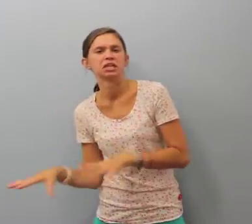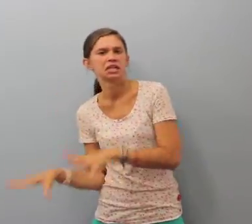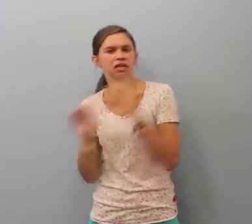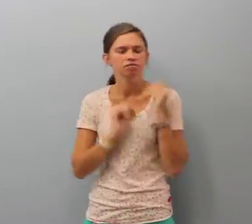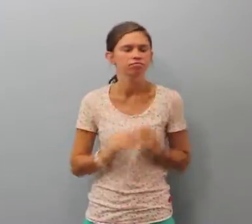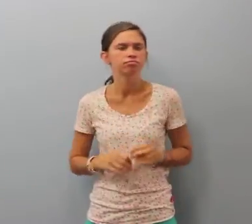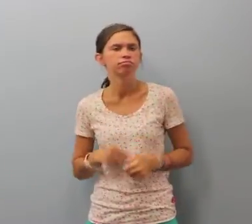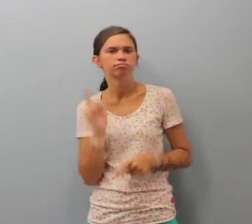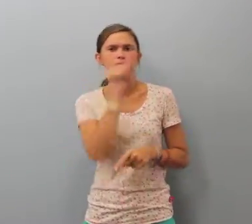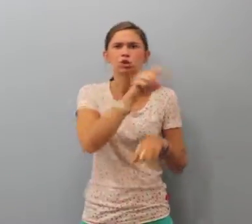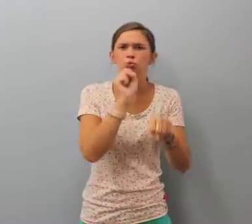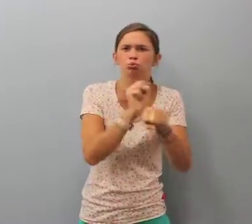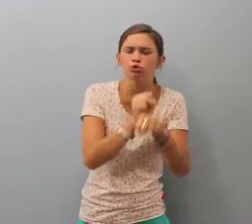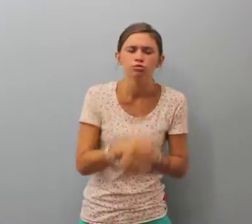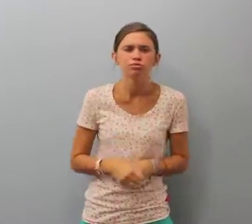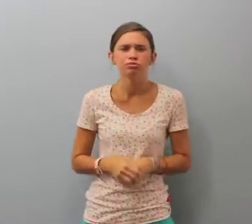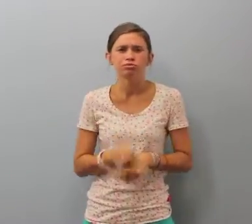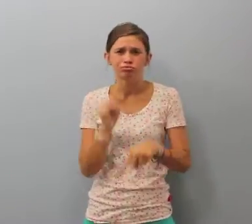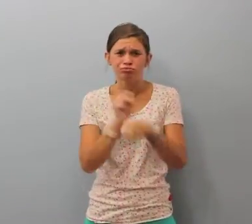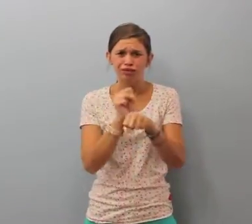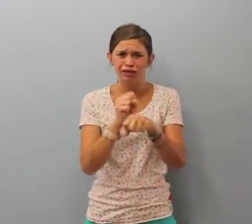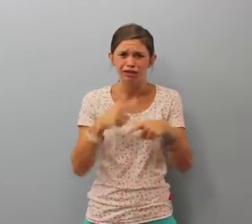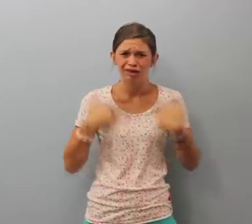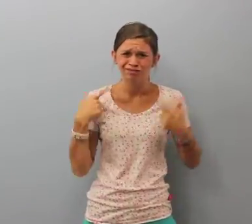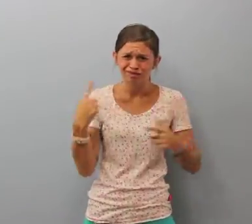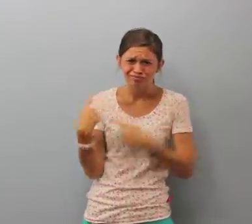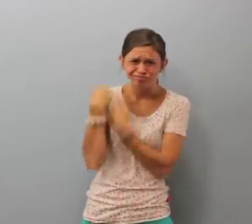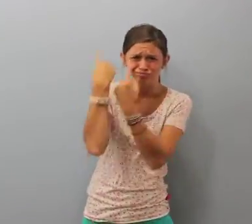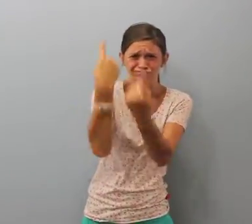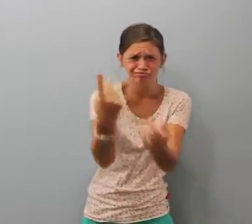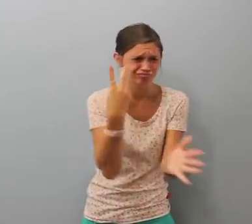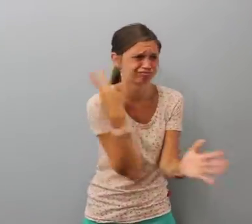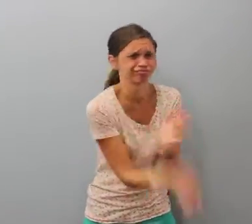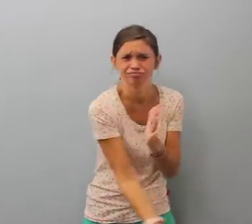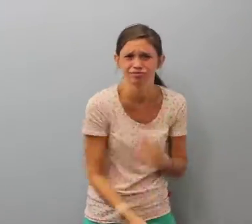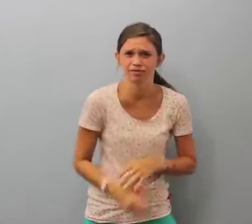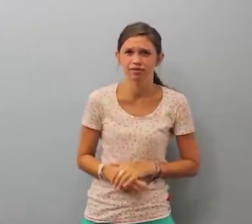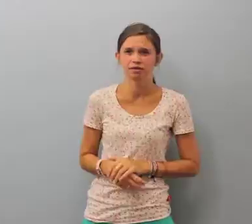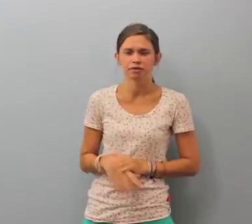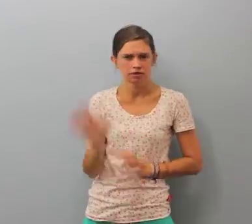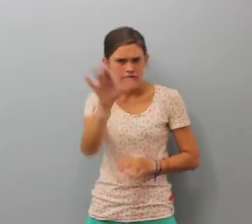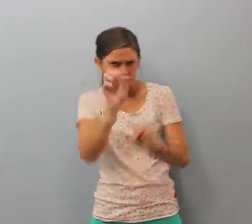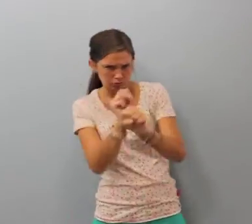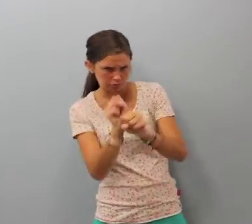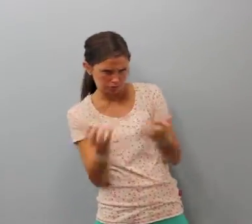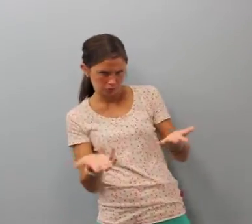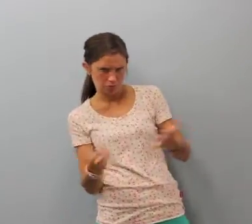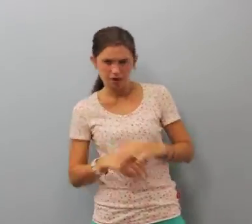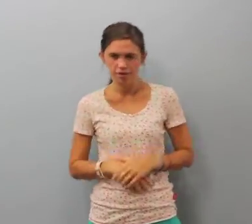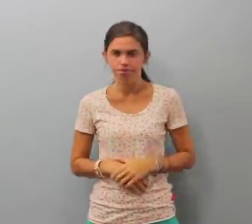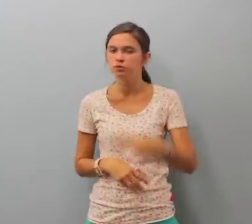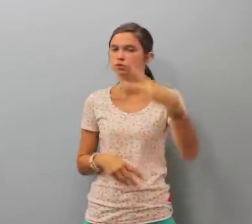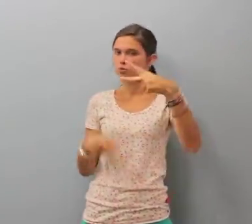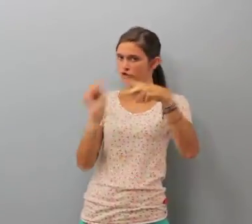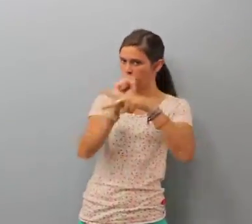After that, she decided to leave and enter the workforce and has been working since. She does have